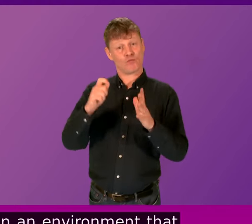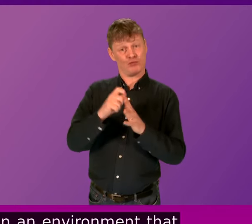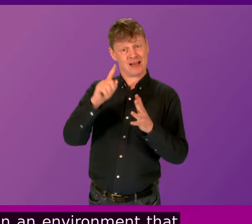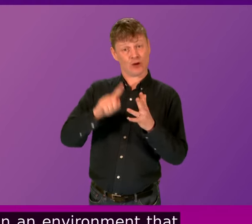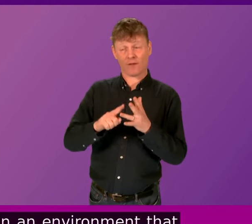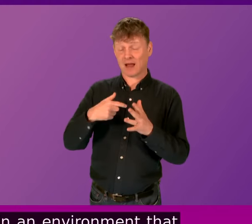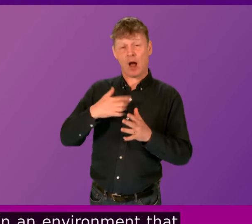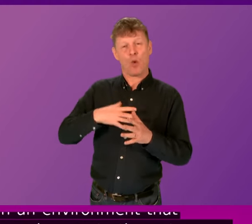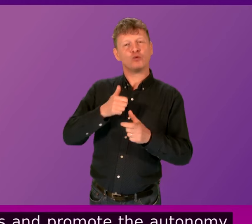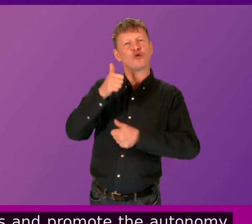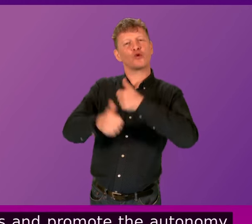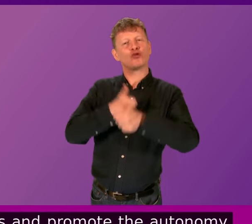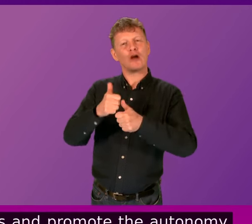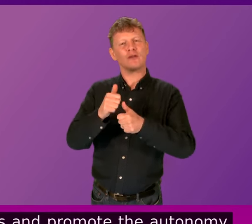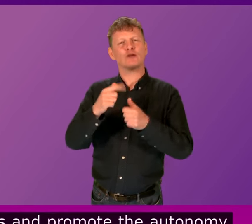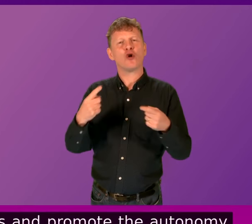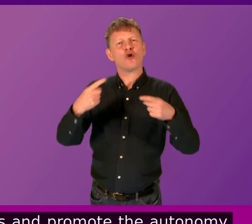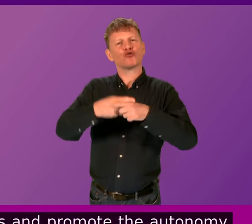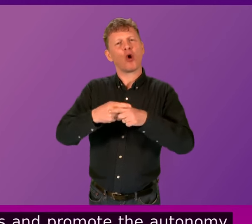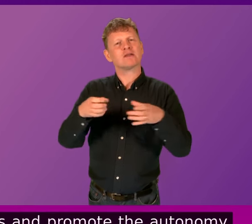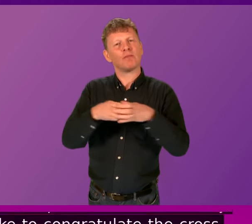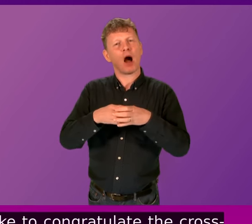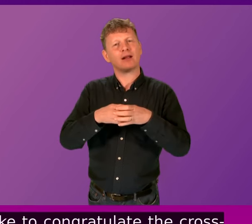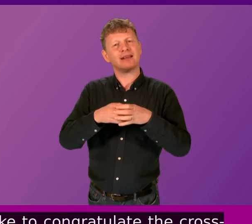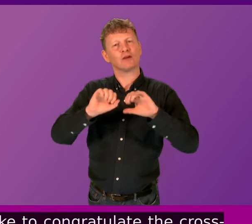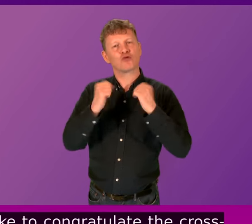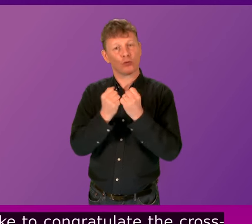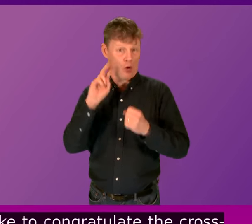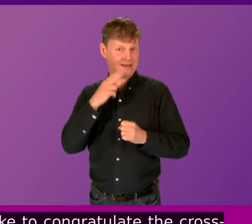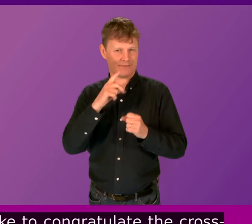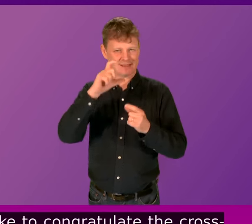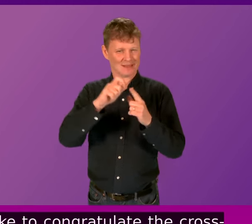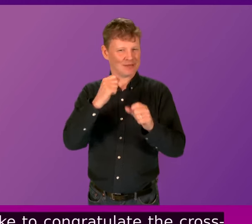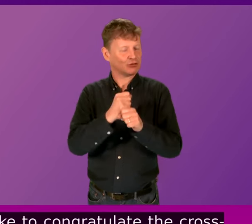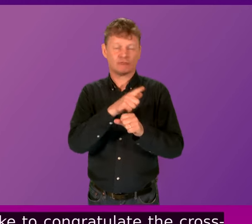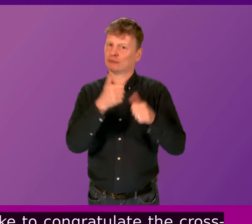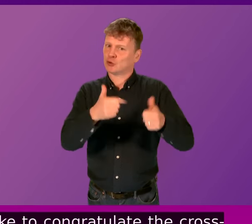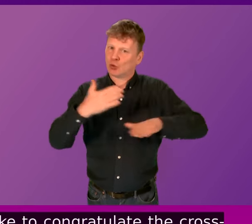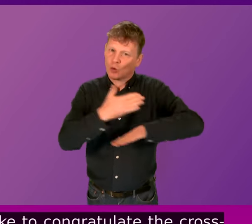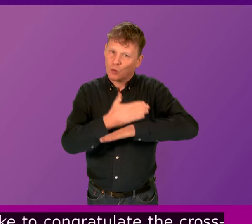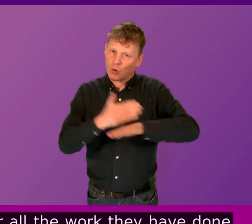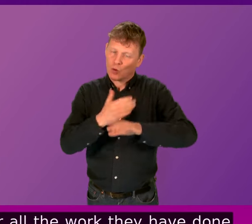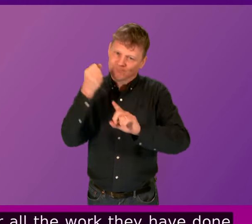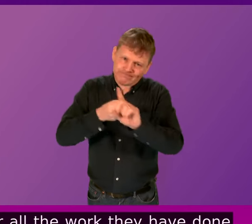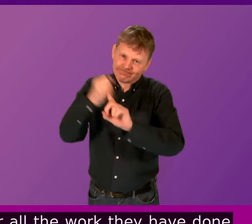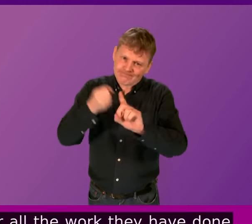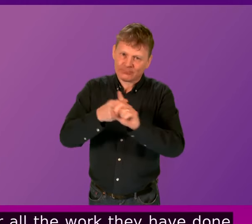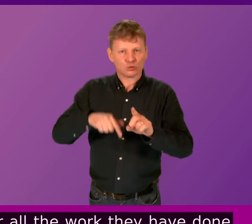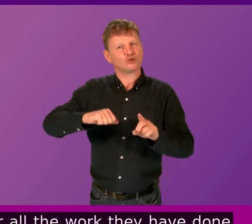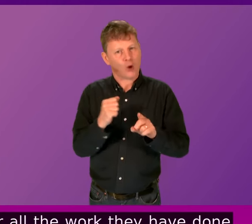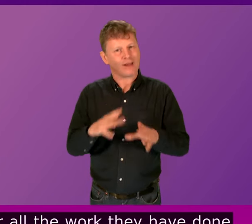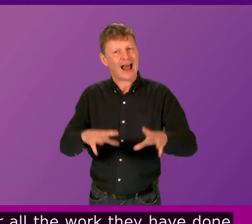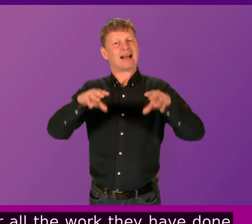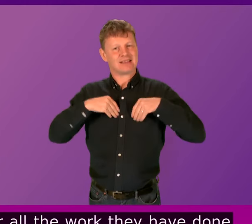to congratulate the cross-party group on deafness for all the work they've done on working towards Scotland adopting the Nordic definition